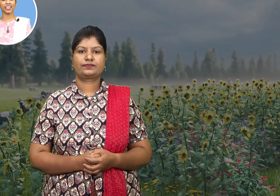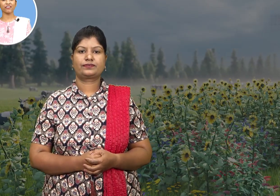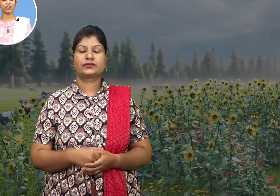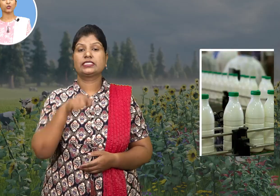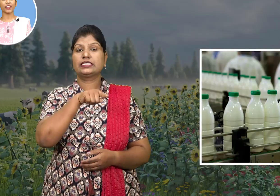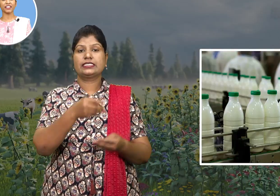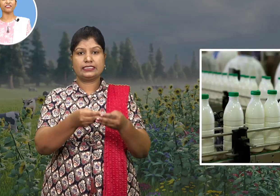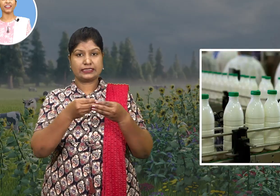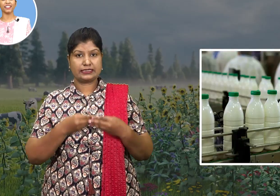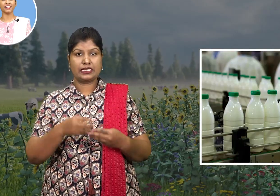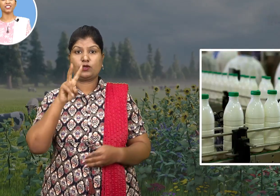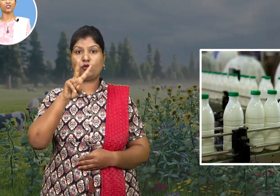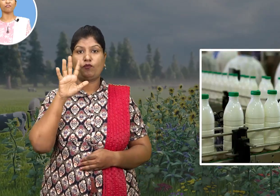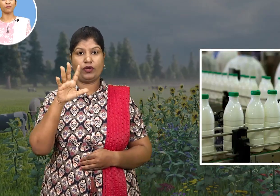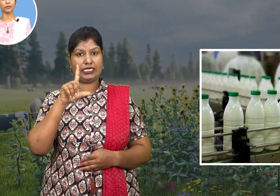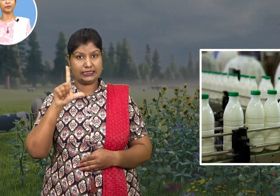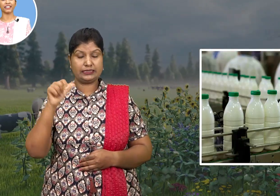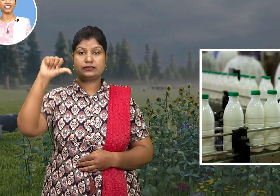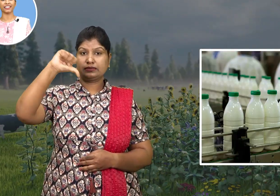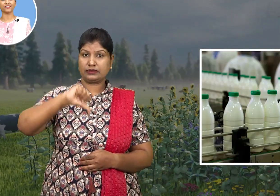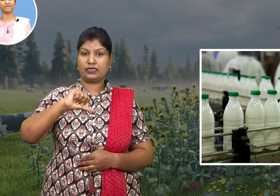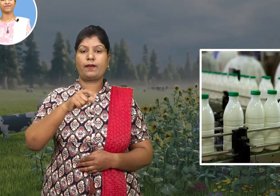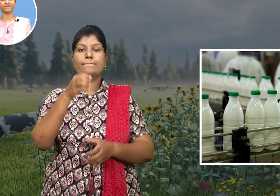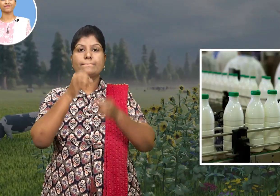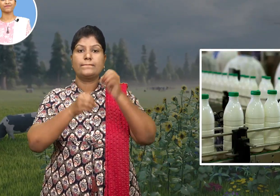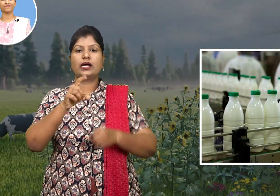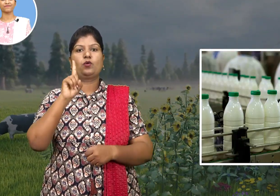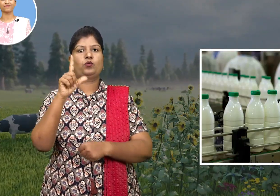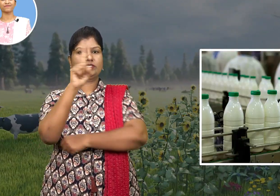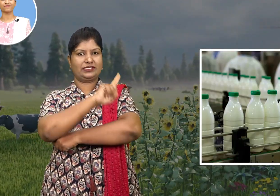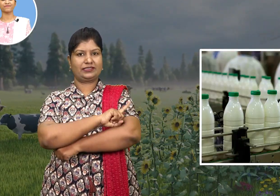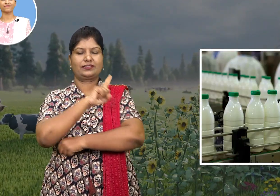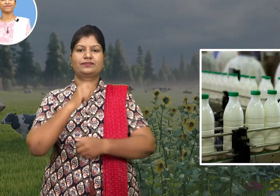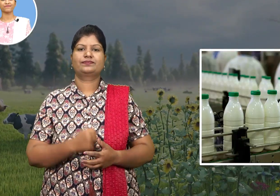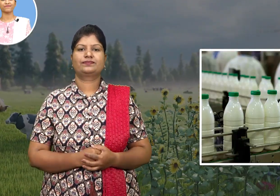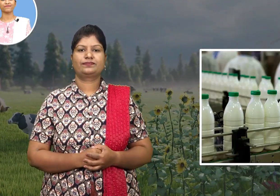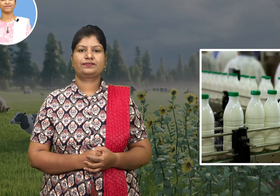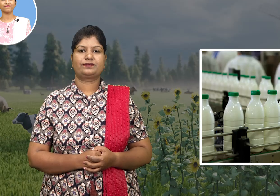They give 25 liters of milk per day.